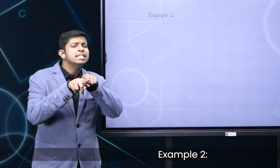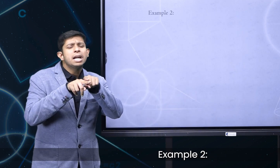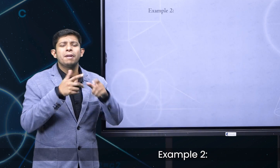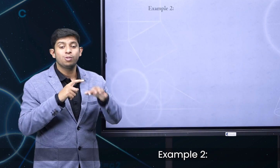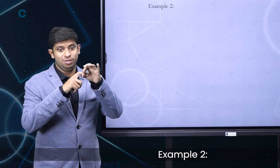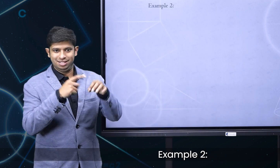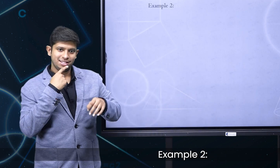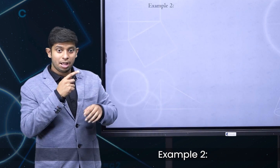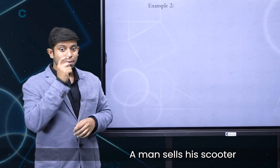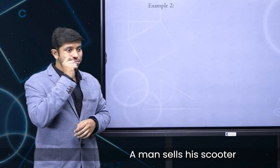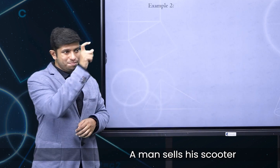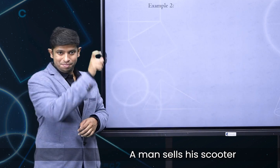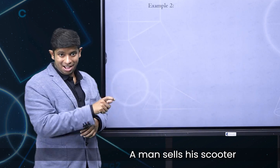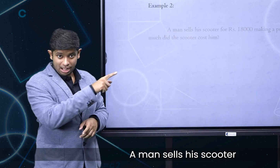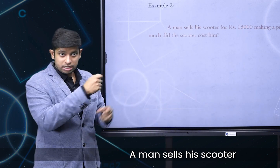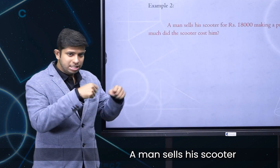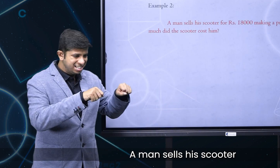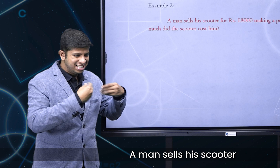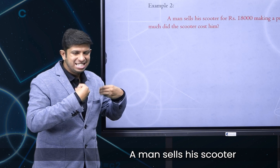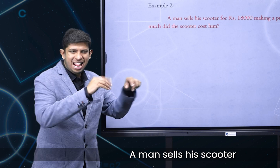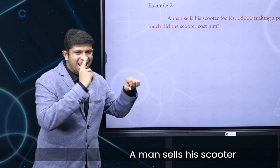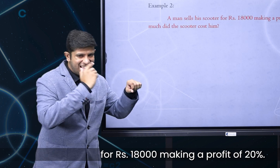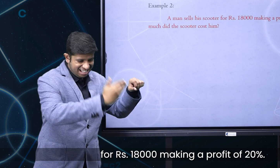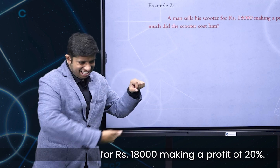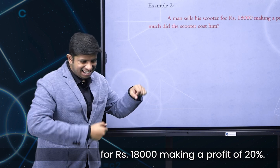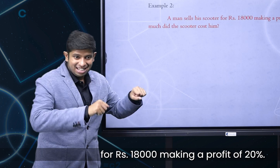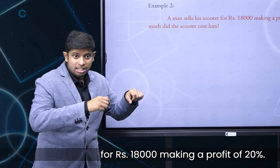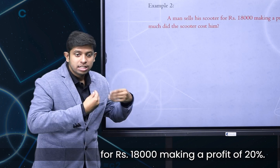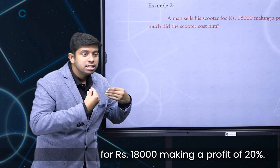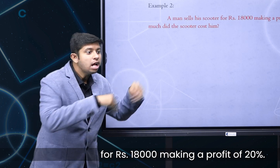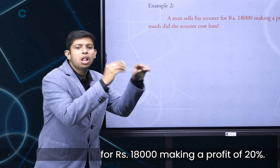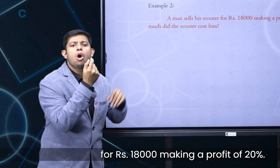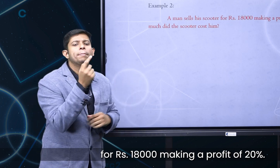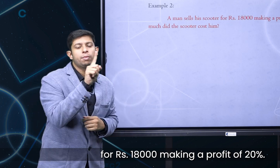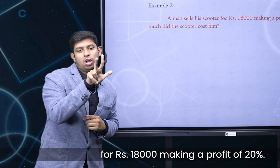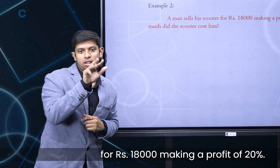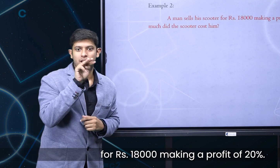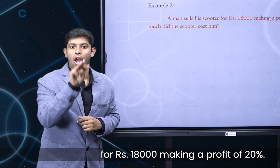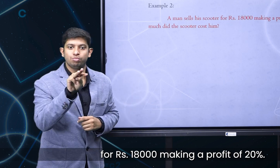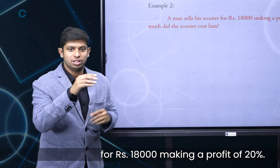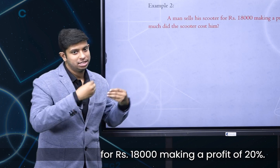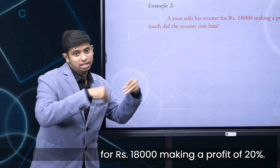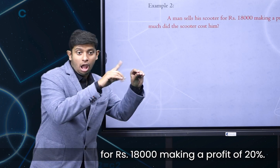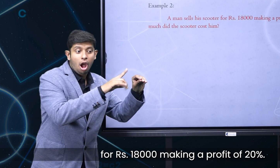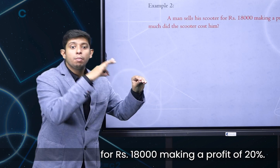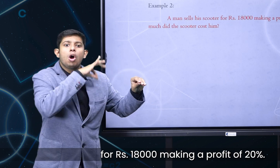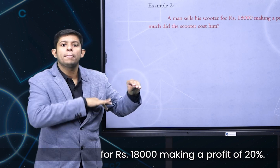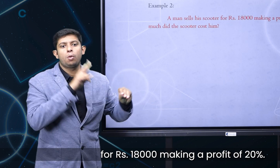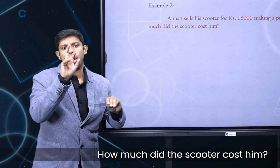Example 2. A man sells his scooter for Rs 18,000, making a profit of 20%. How